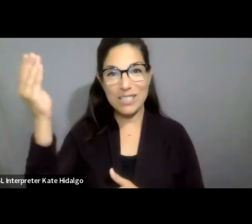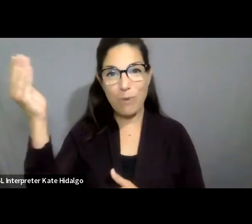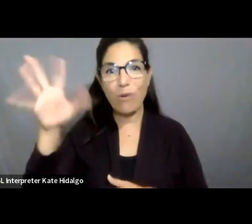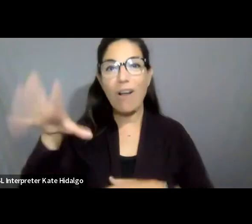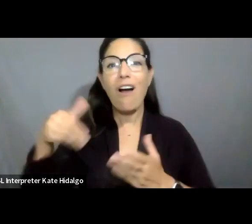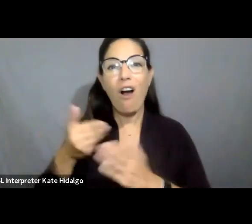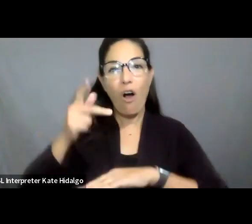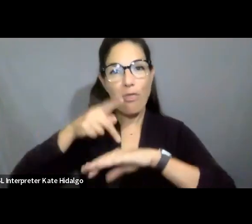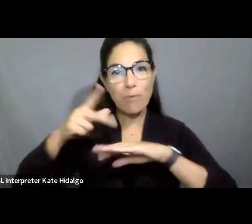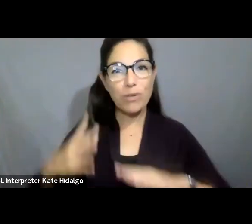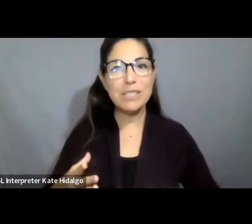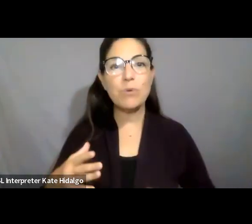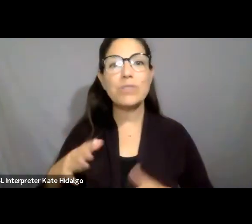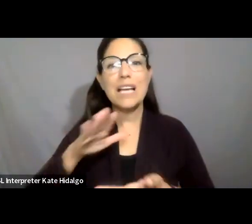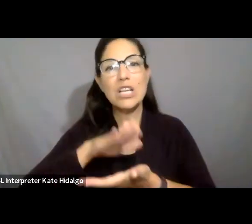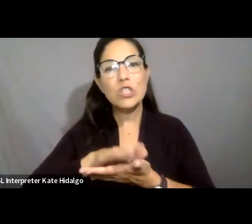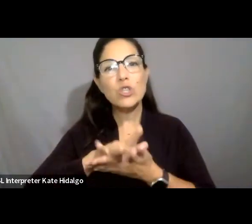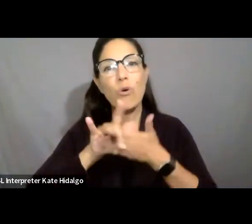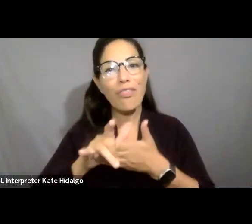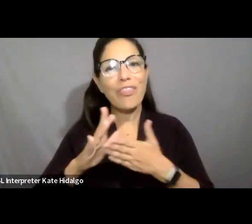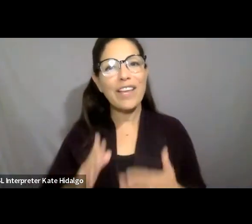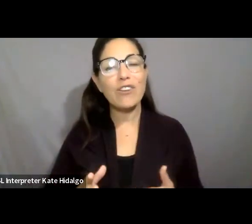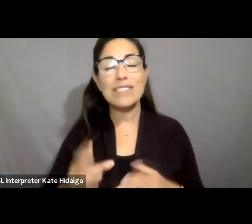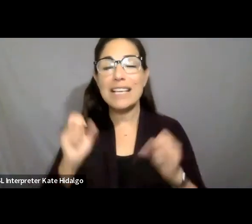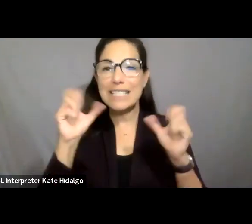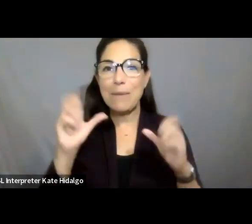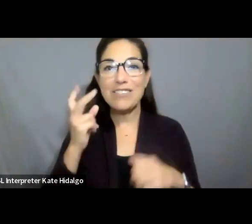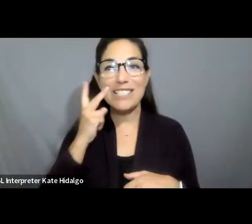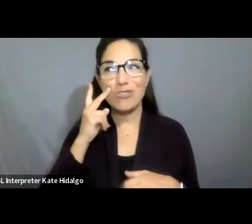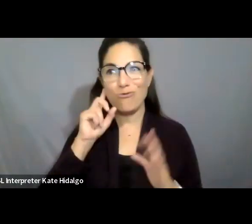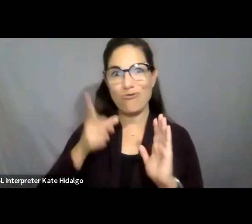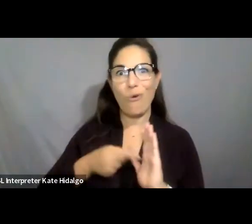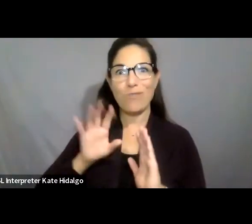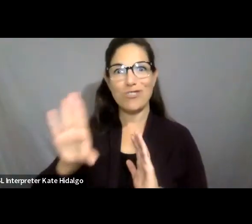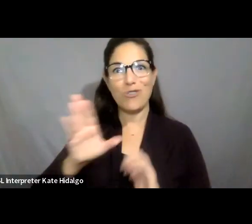and school site leaders. I mean, it's amazing to see your energy,